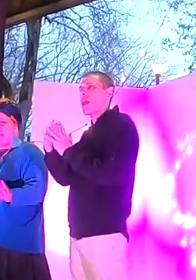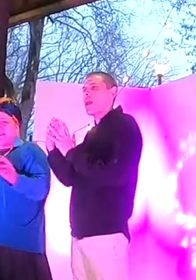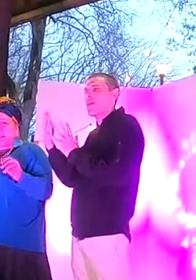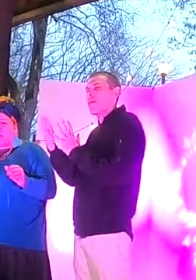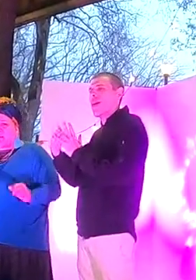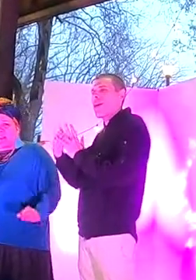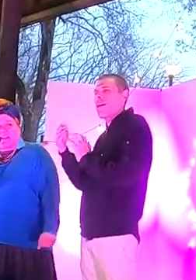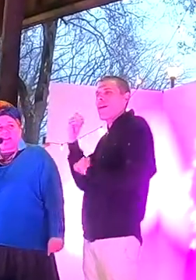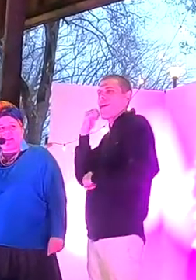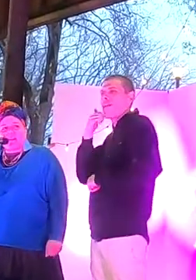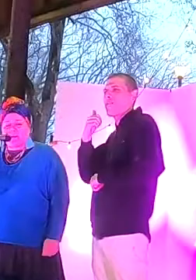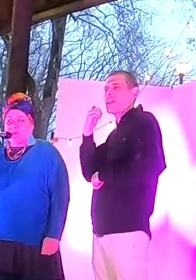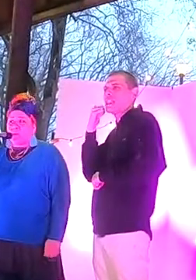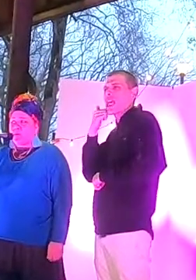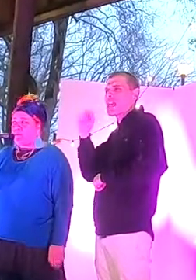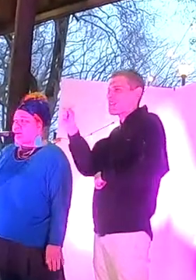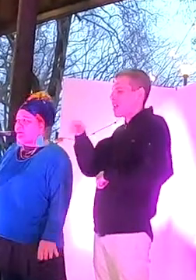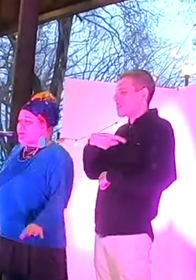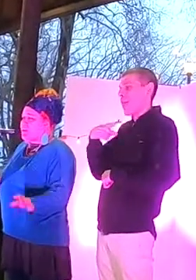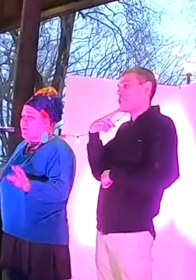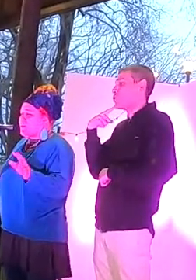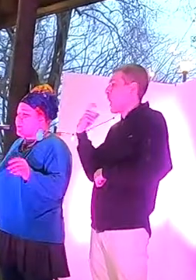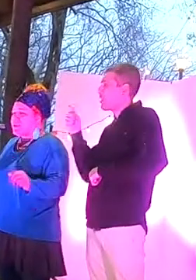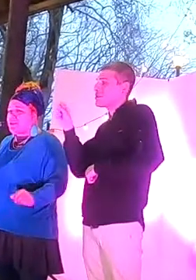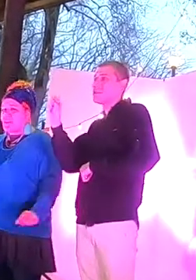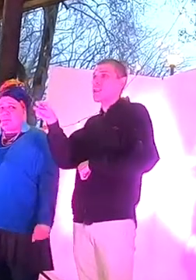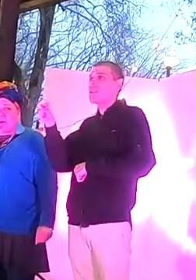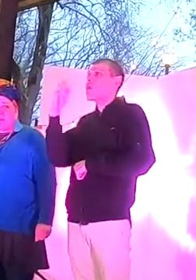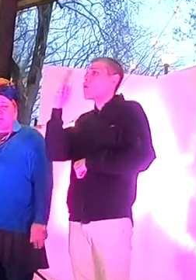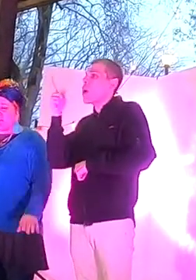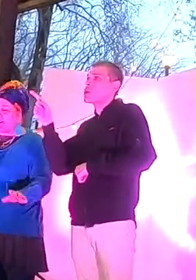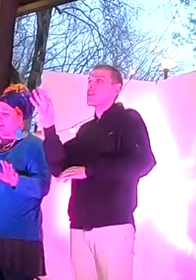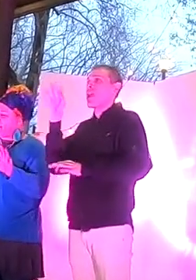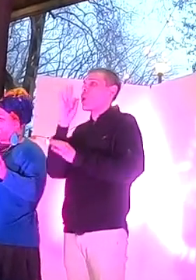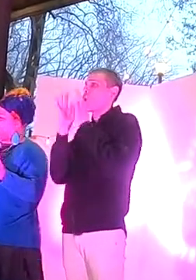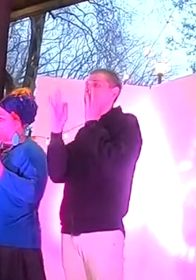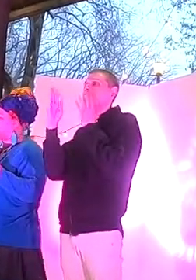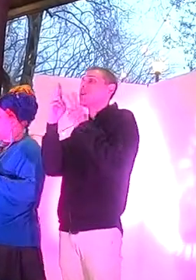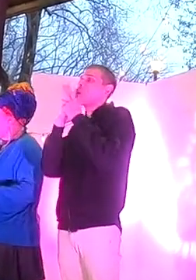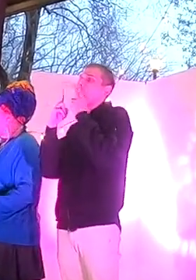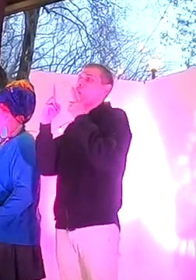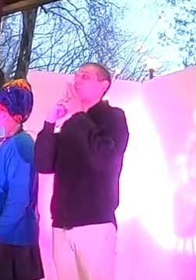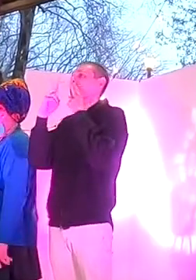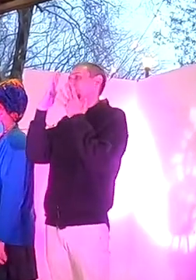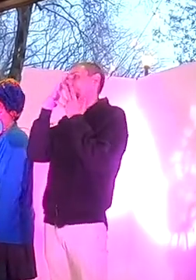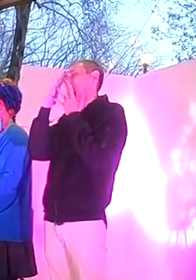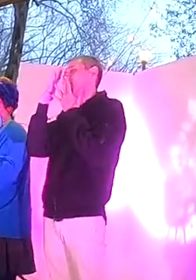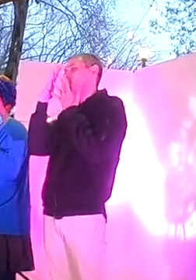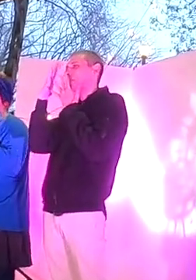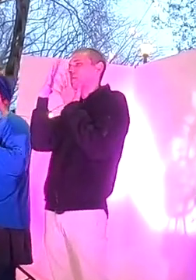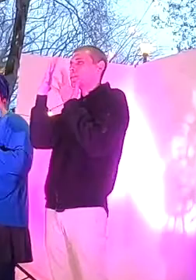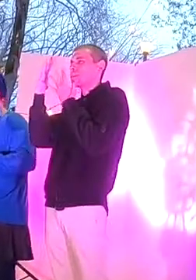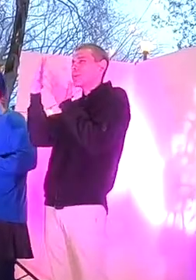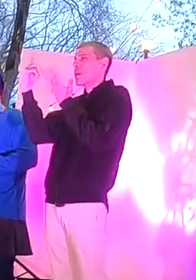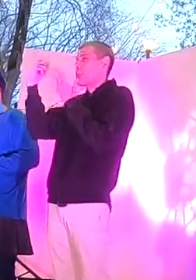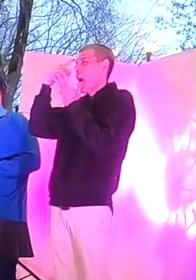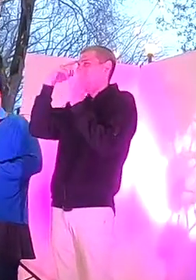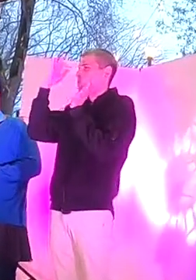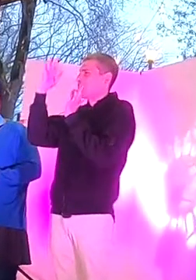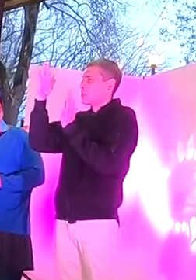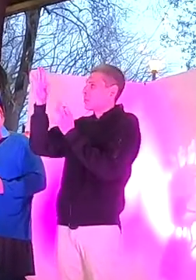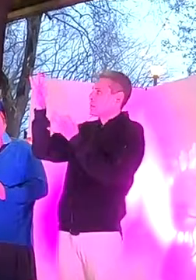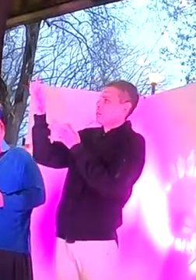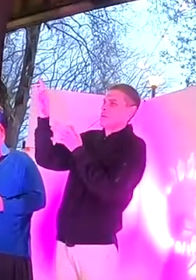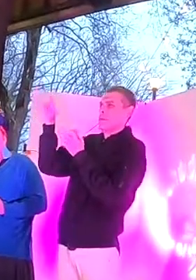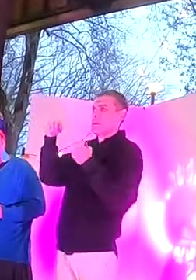day. Yes, I'm jealous, I suppose, of the herbs that she smokes, 'cause they take her mind from me. Yes, I'm jealous,